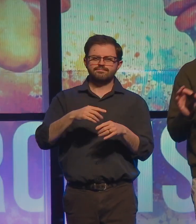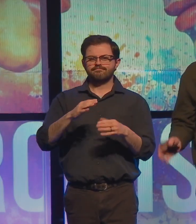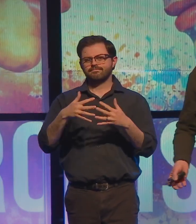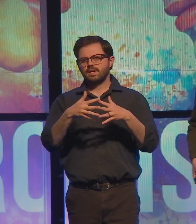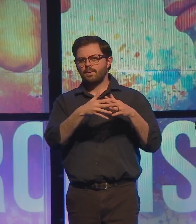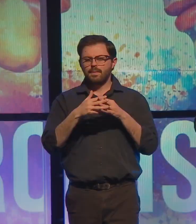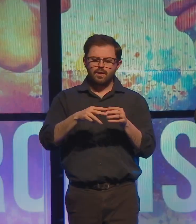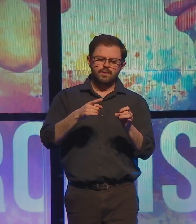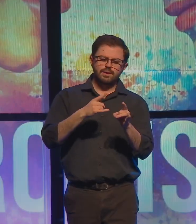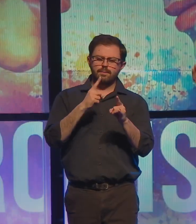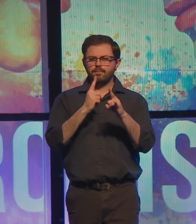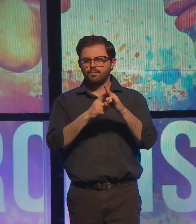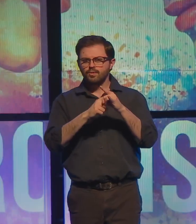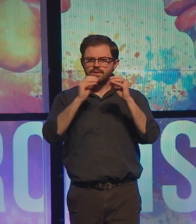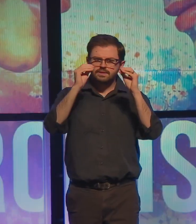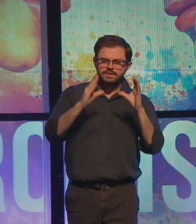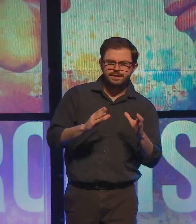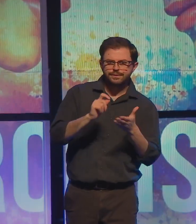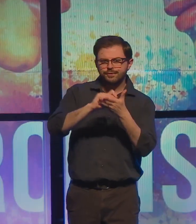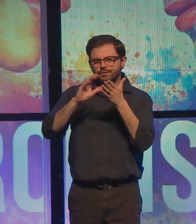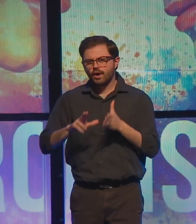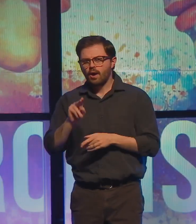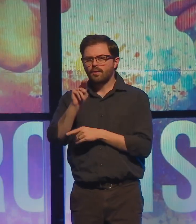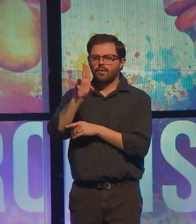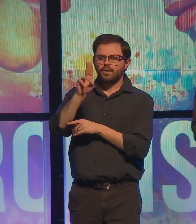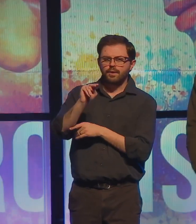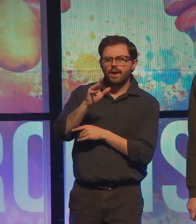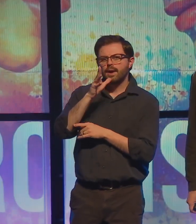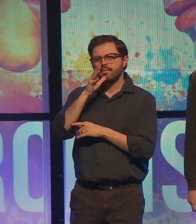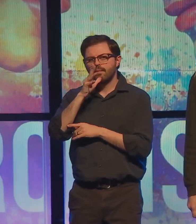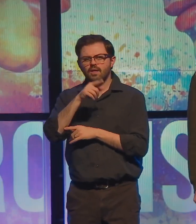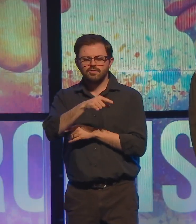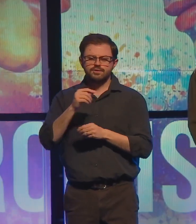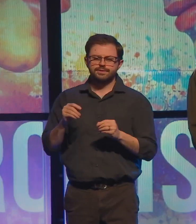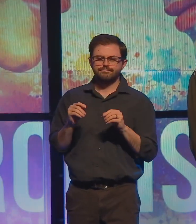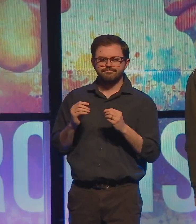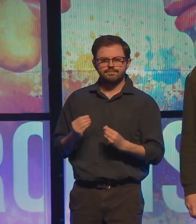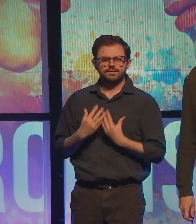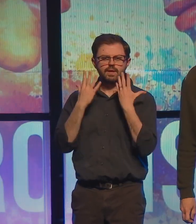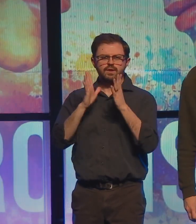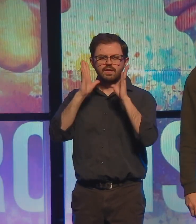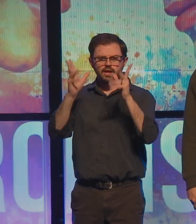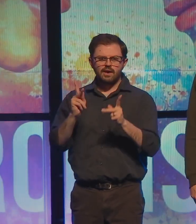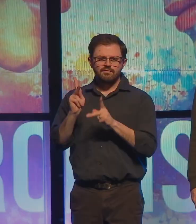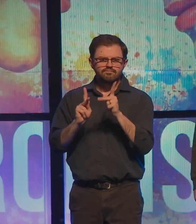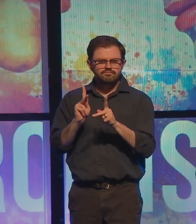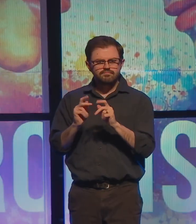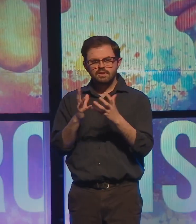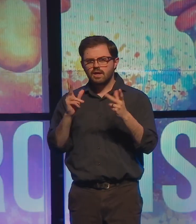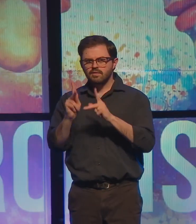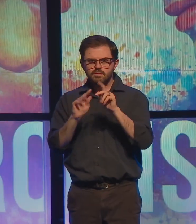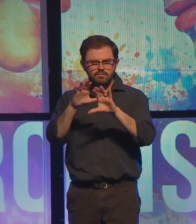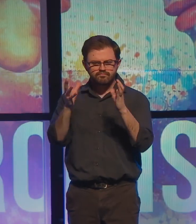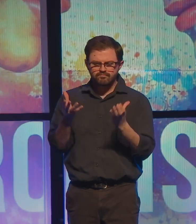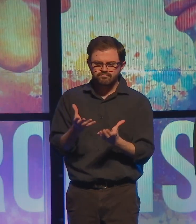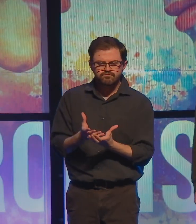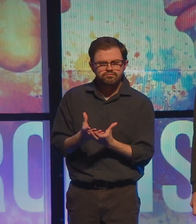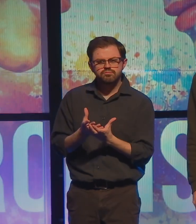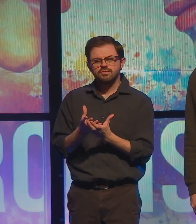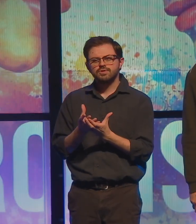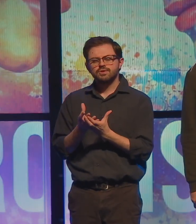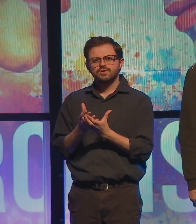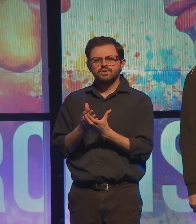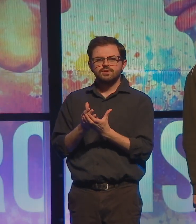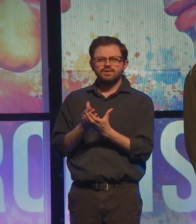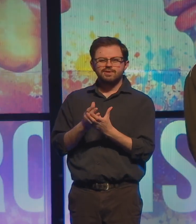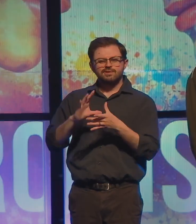written prolifically, inspires millions of people with this real down-to-earth message of practicing peace in turbulent times. And this is what she